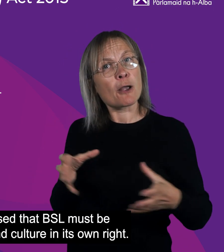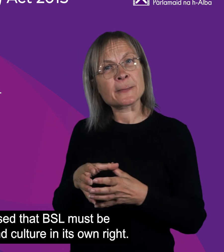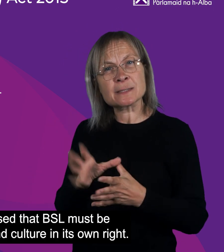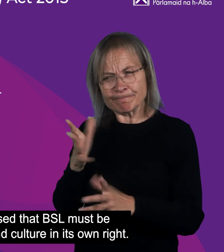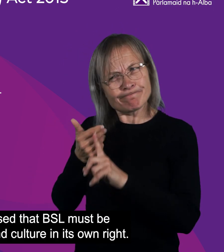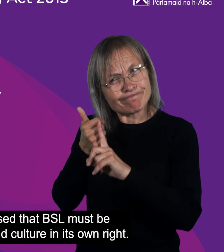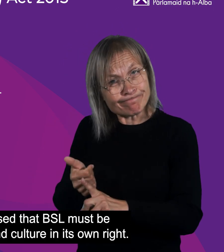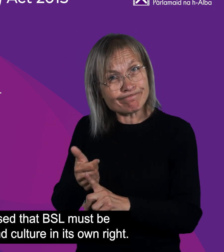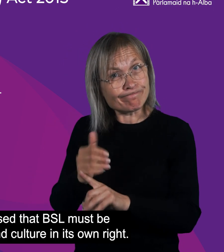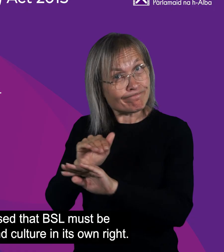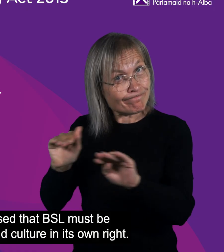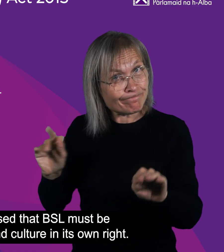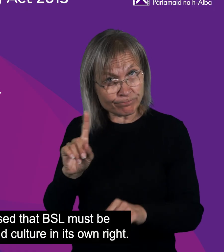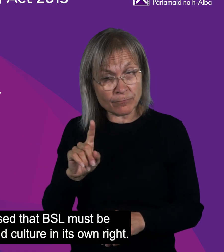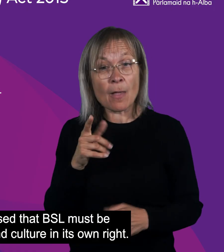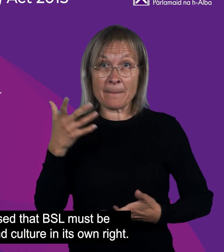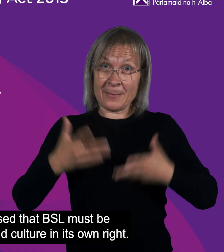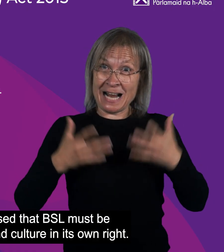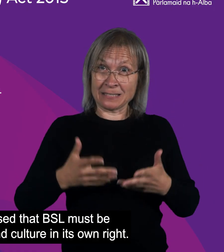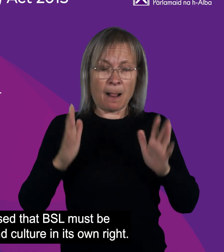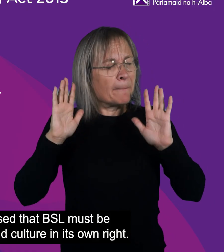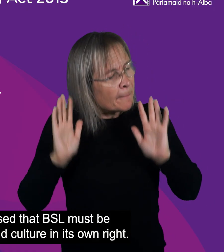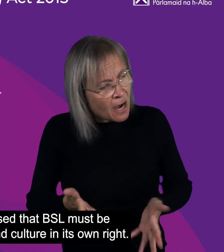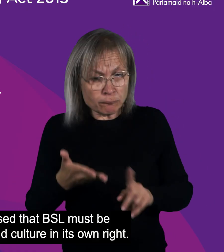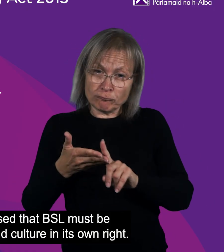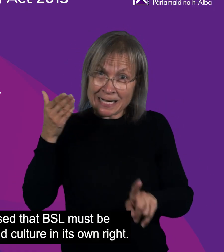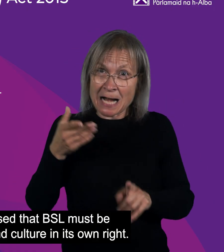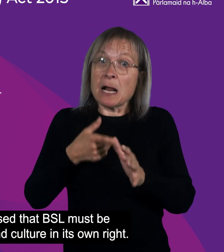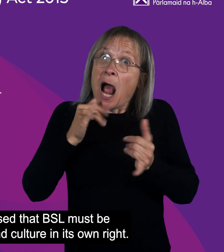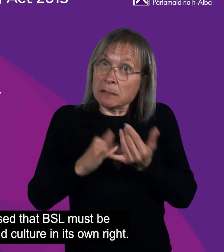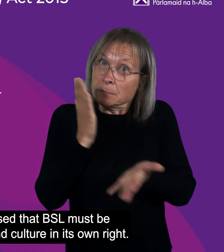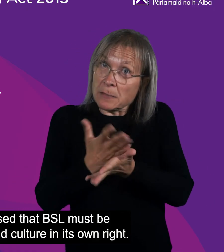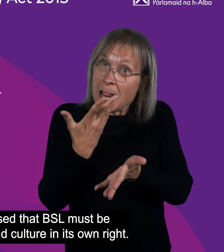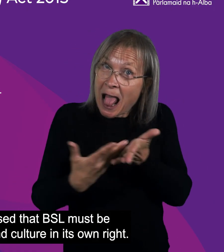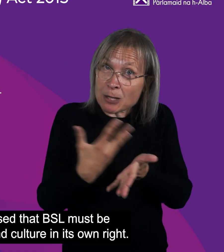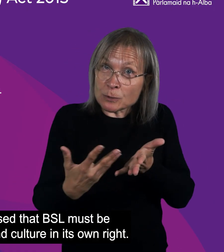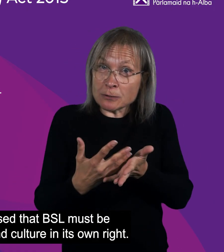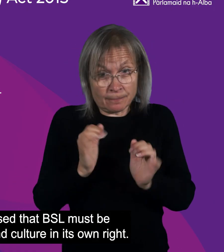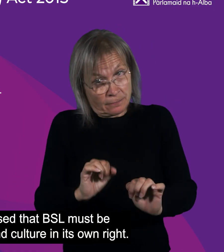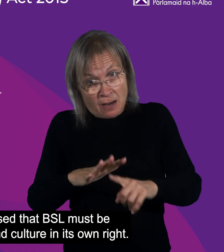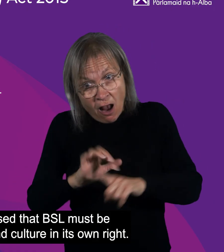The committee emphasized that BSL must be recognized as a language and culture in its own right.